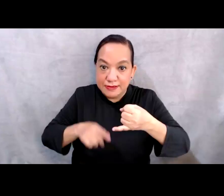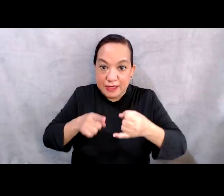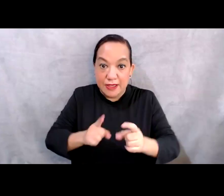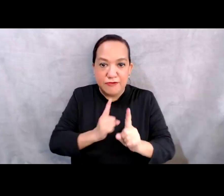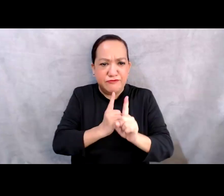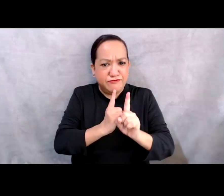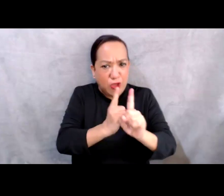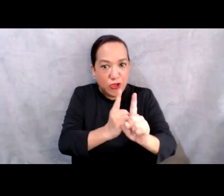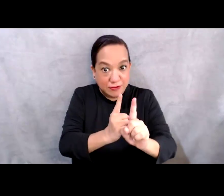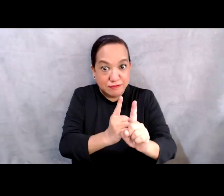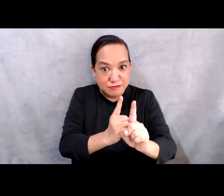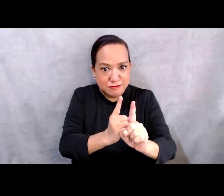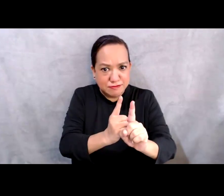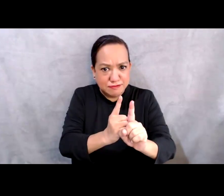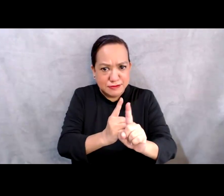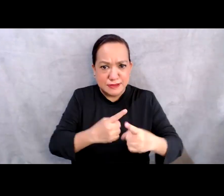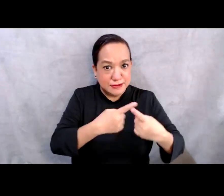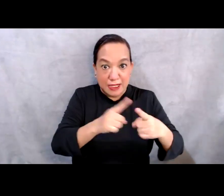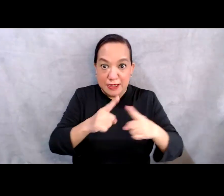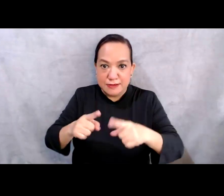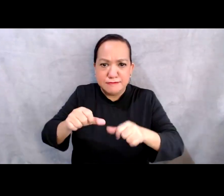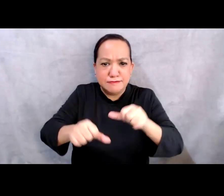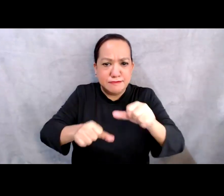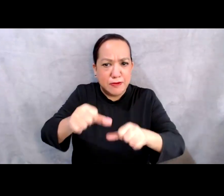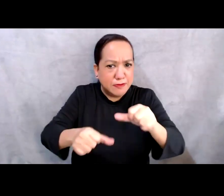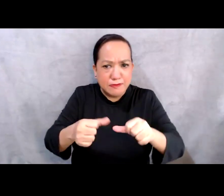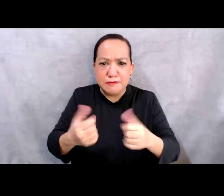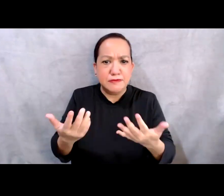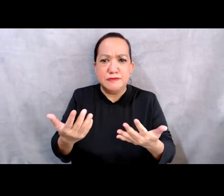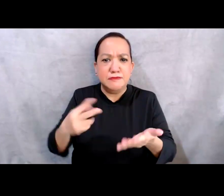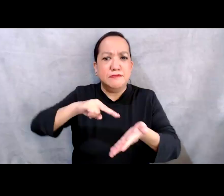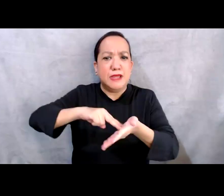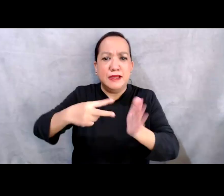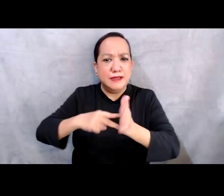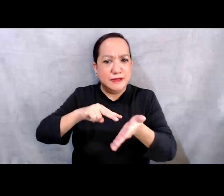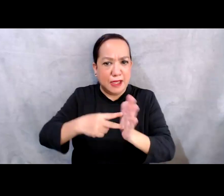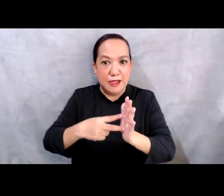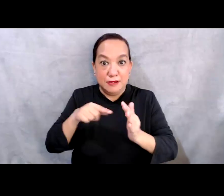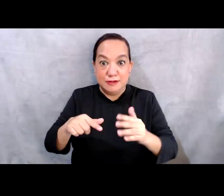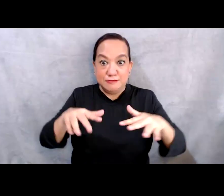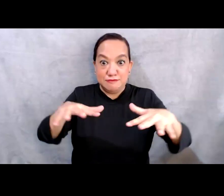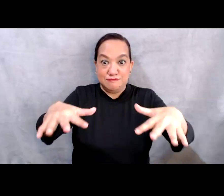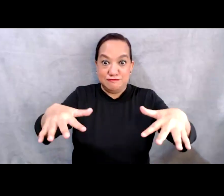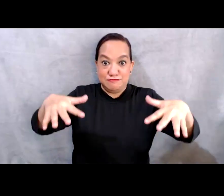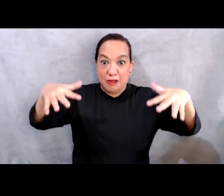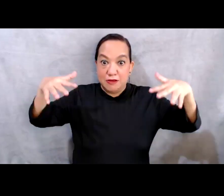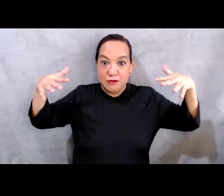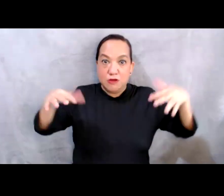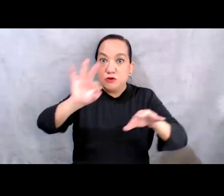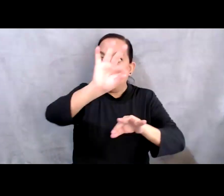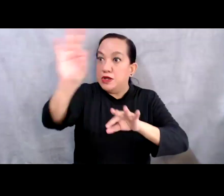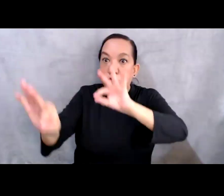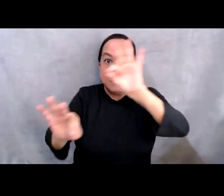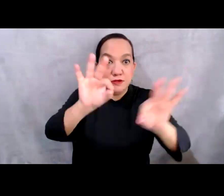hall setup, as you can see, which means it will be more open, more participatory, and focused on dialogue. So there are no